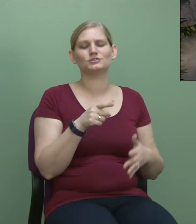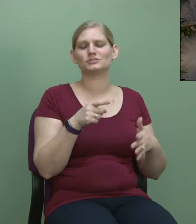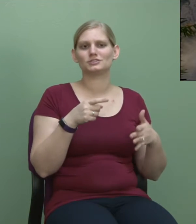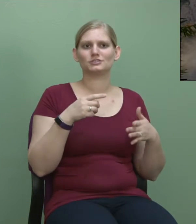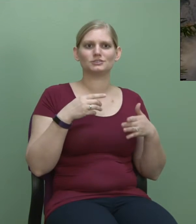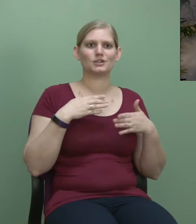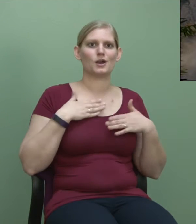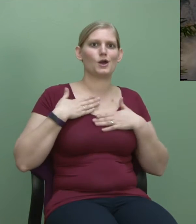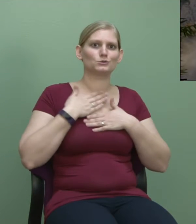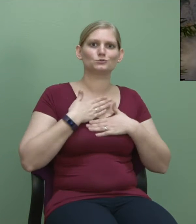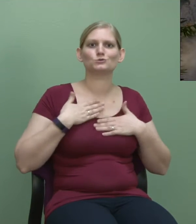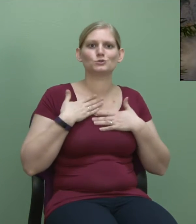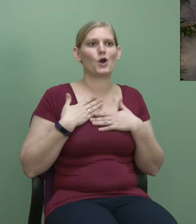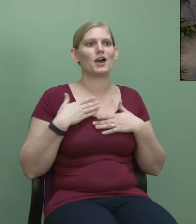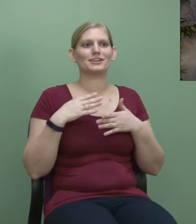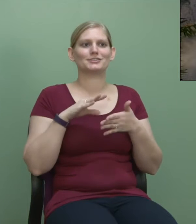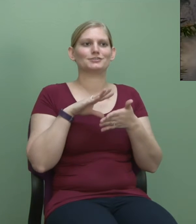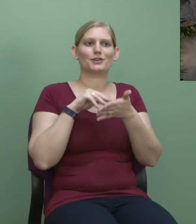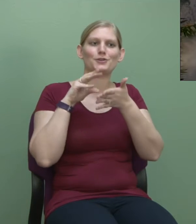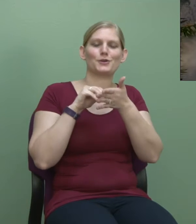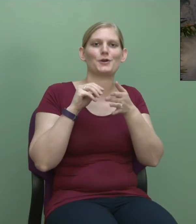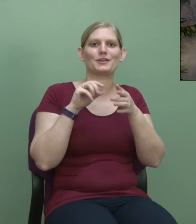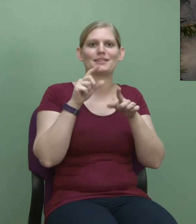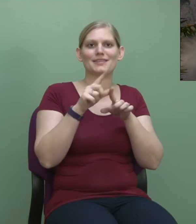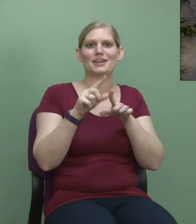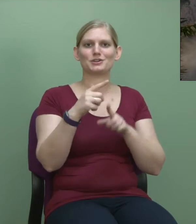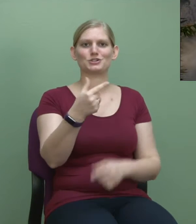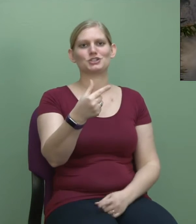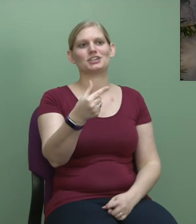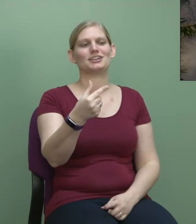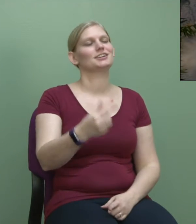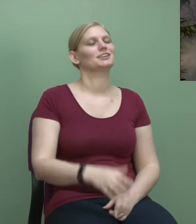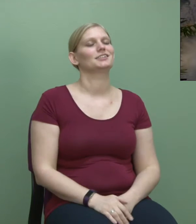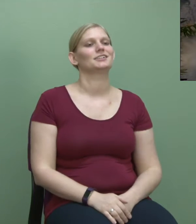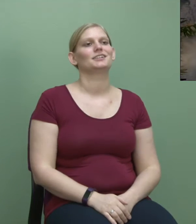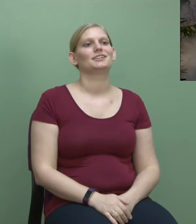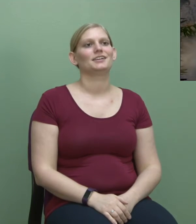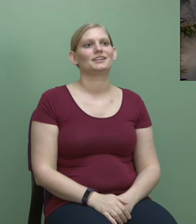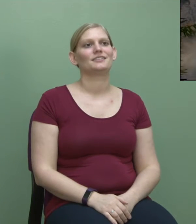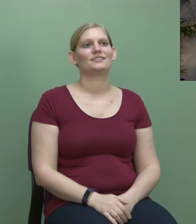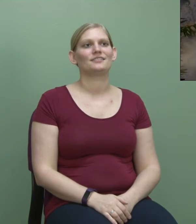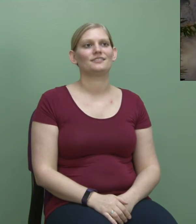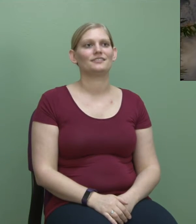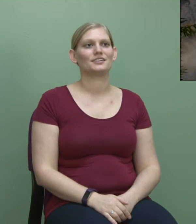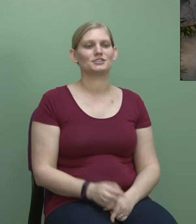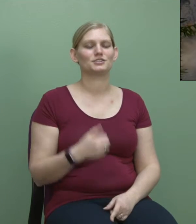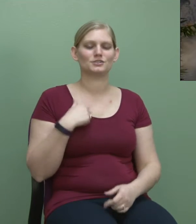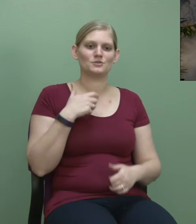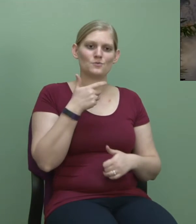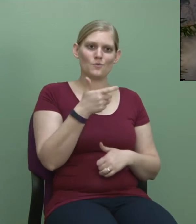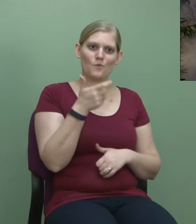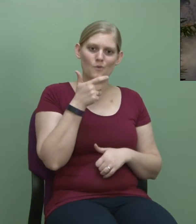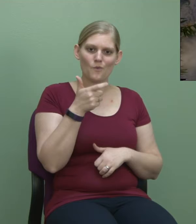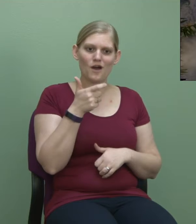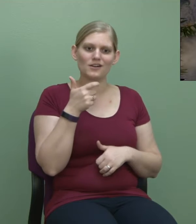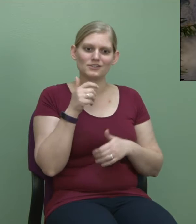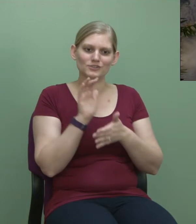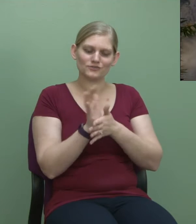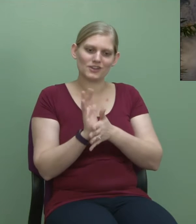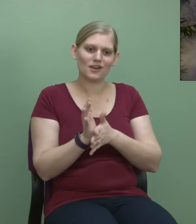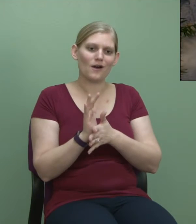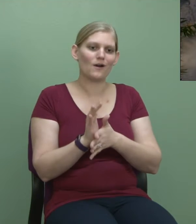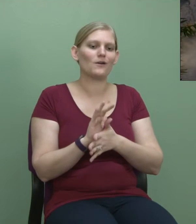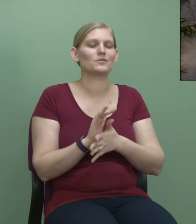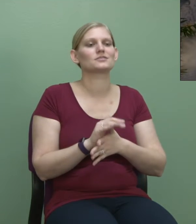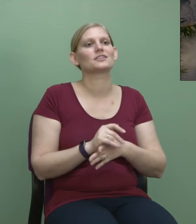enjoys learning the letter G and what goes with that. And as she's watched those tapes and spent some